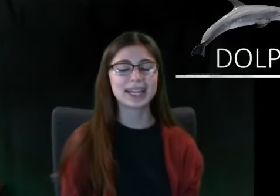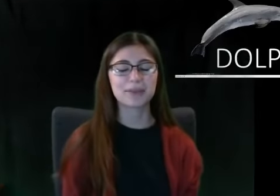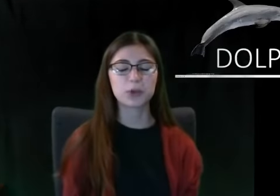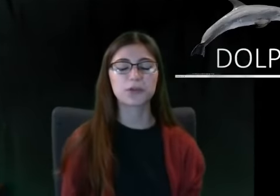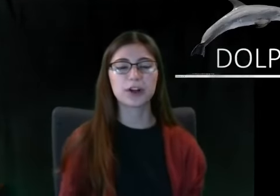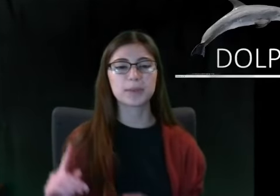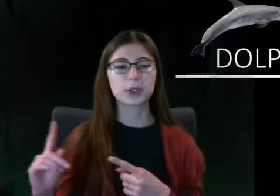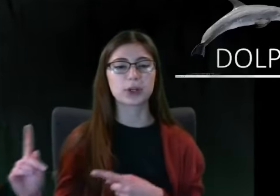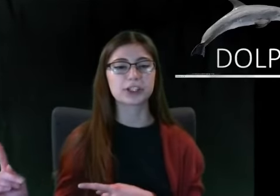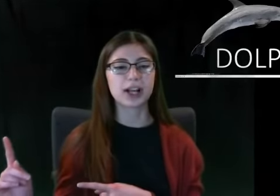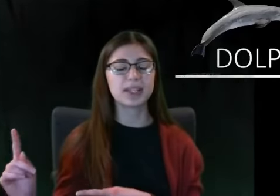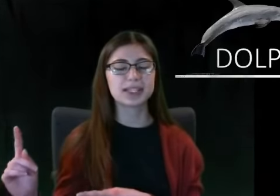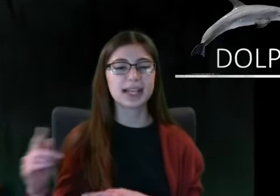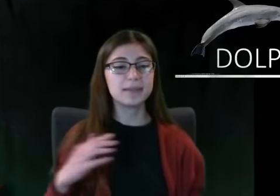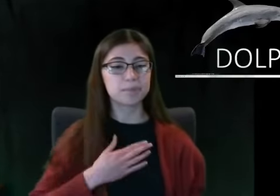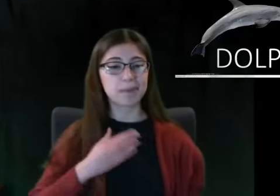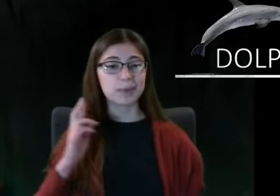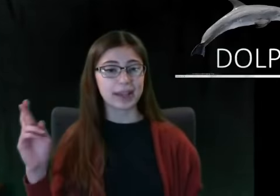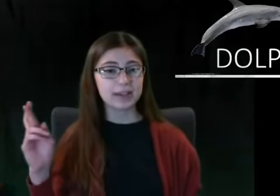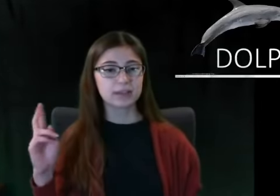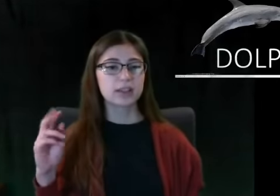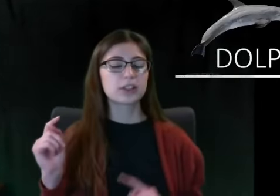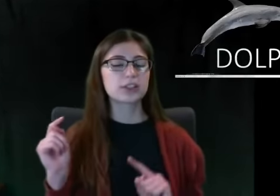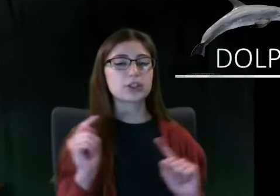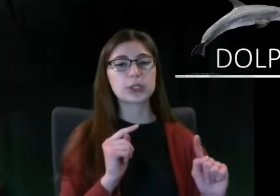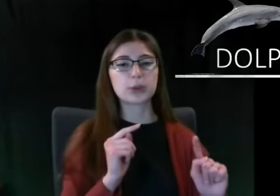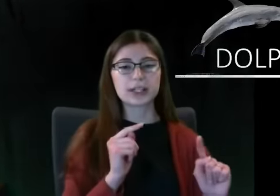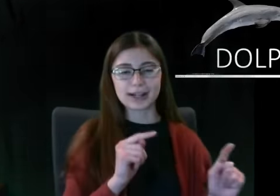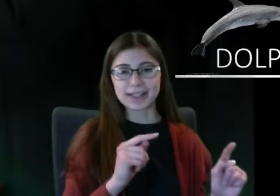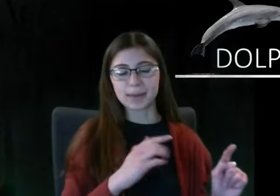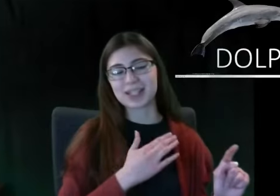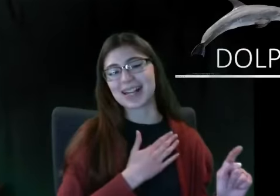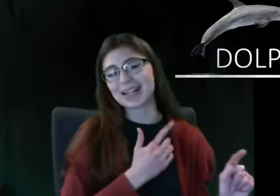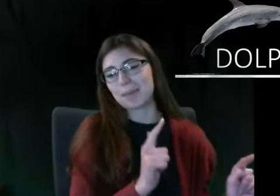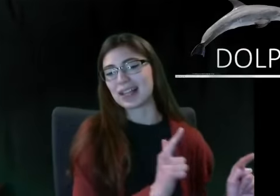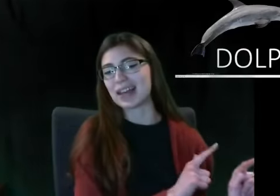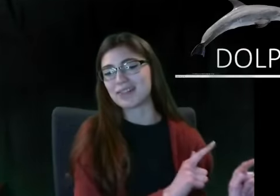move from your dominant side, my right, to your non-dominant side, my left.